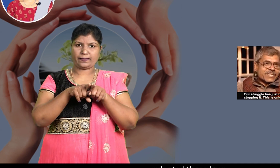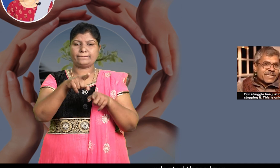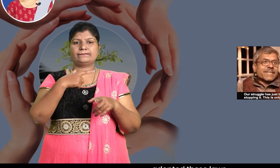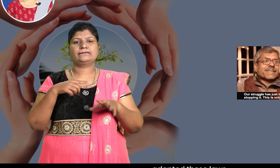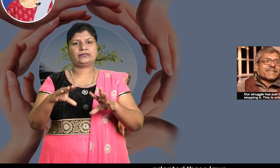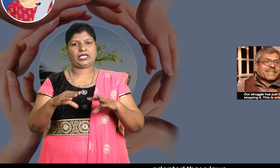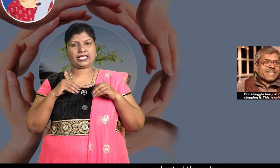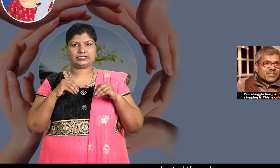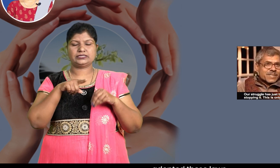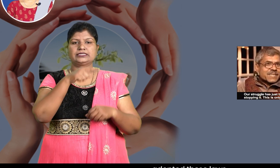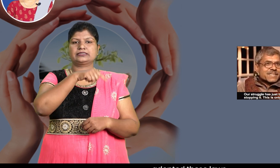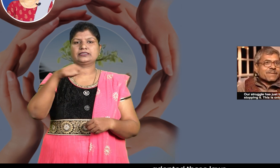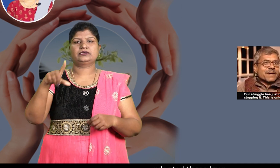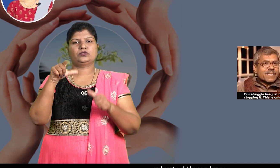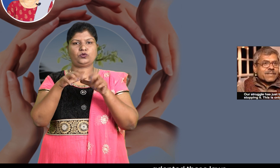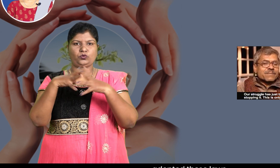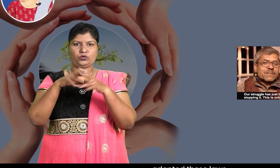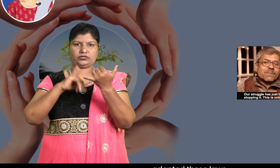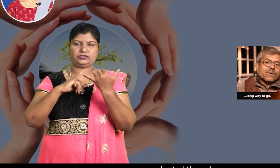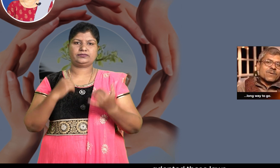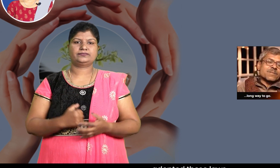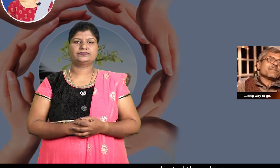adopted these laws.